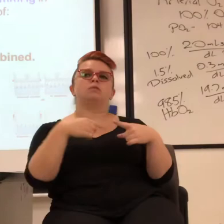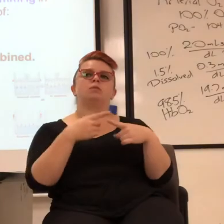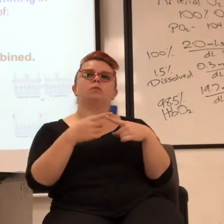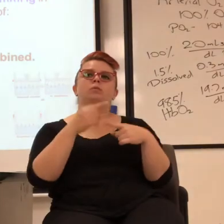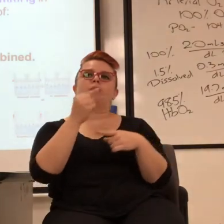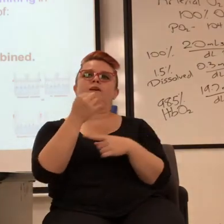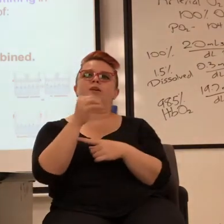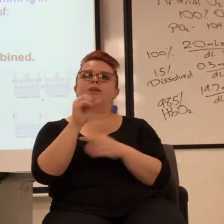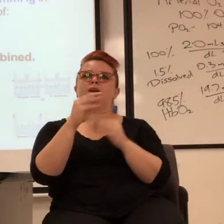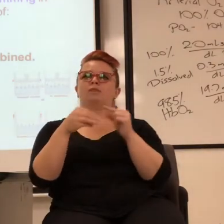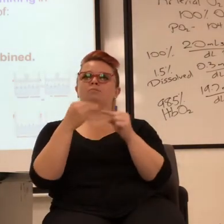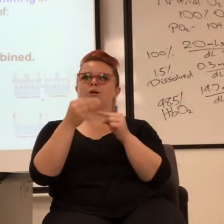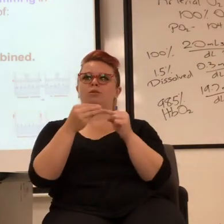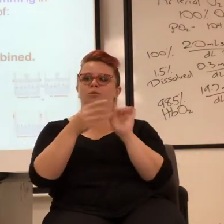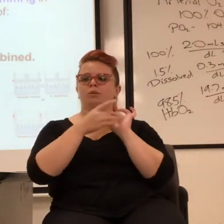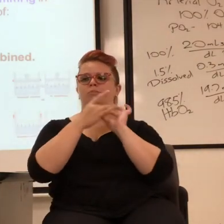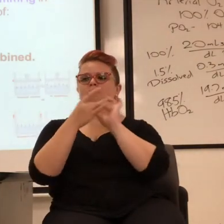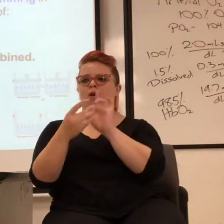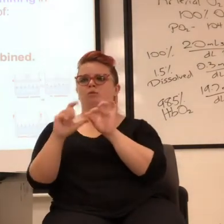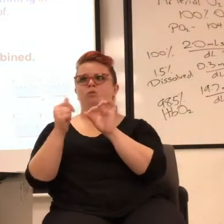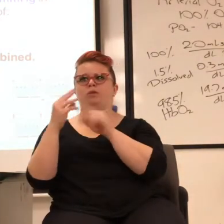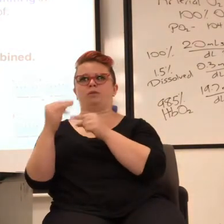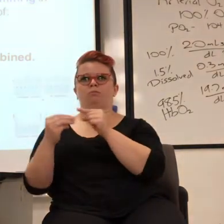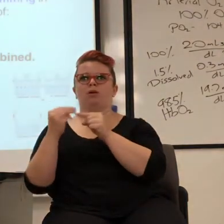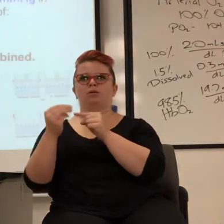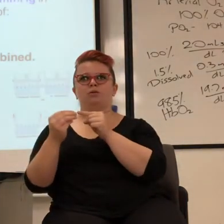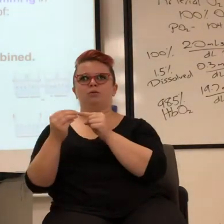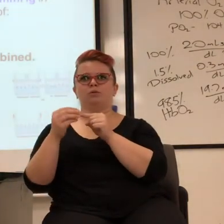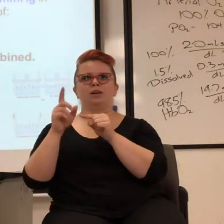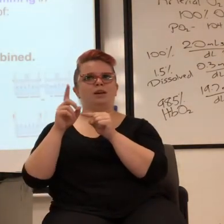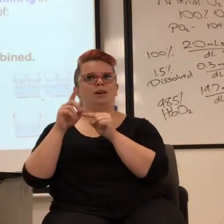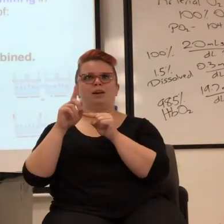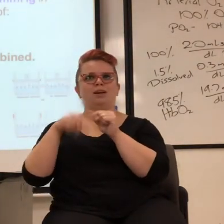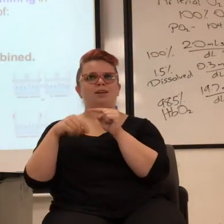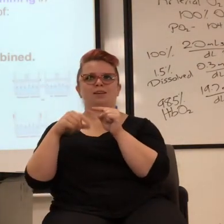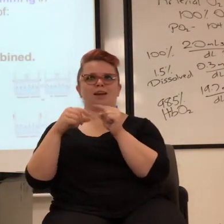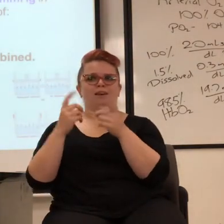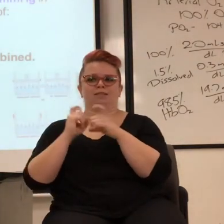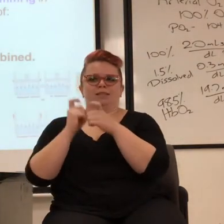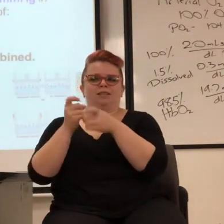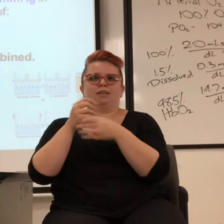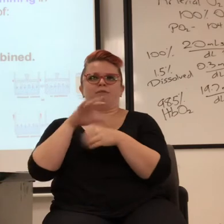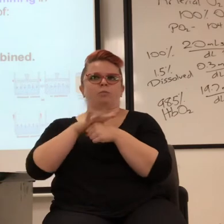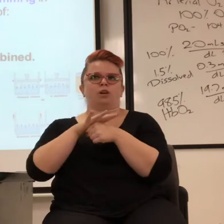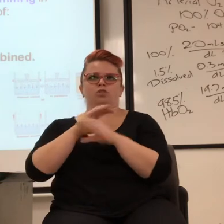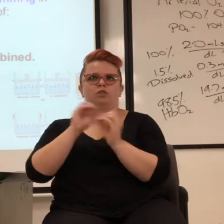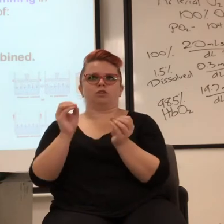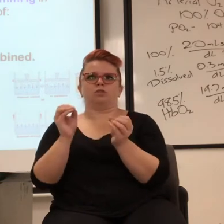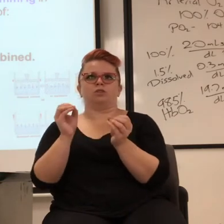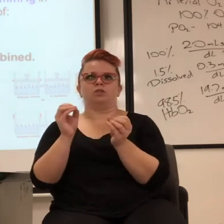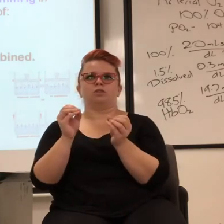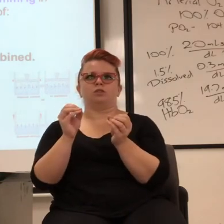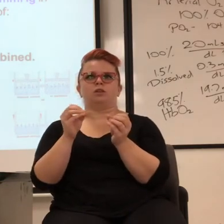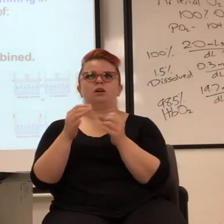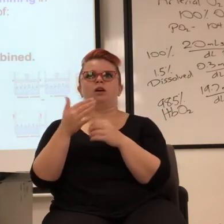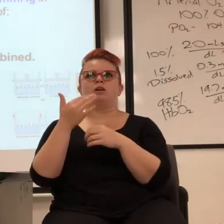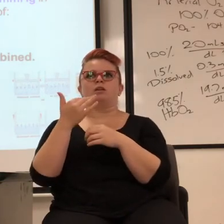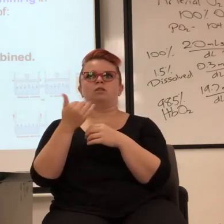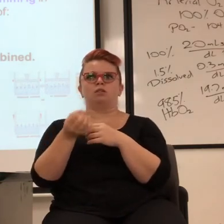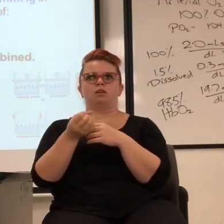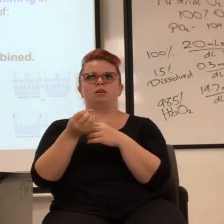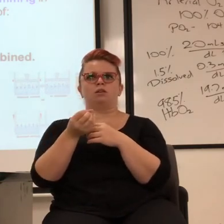gas molecule is bound to a molecule, it can't exert a pressure. So, it's